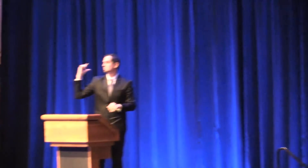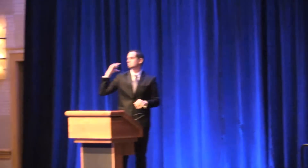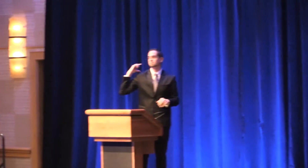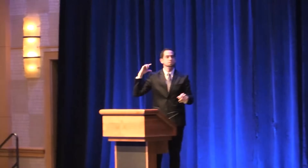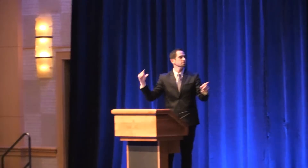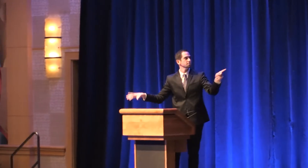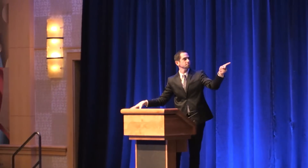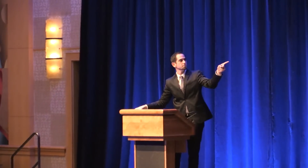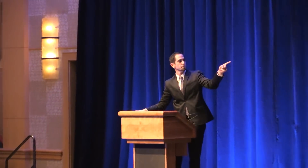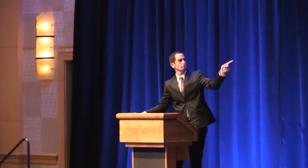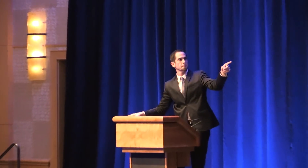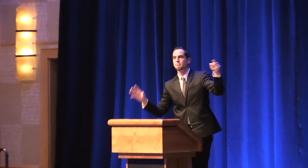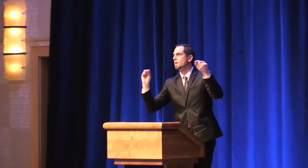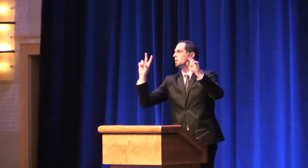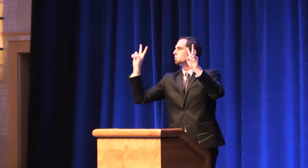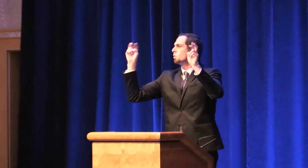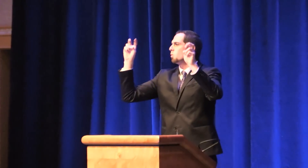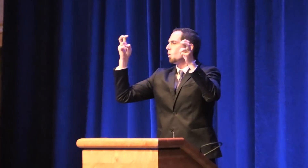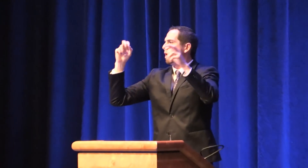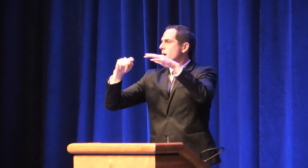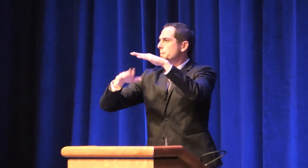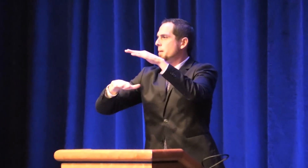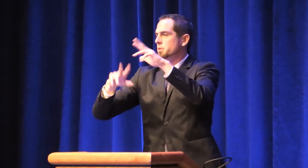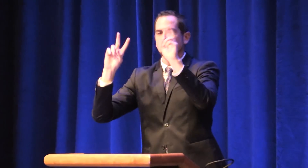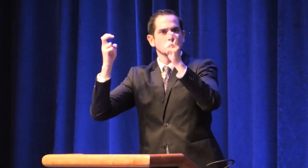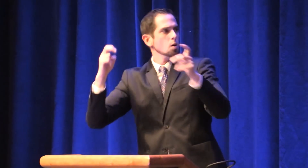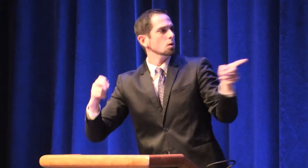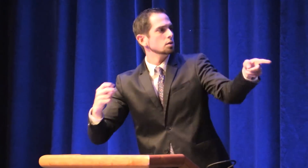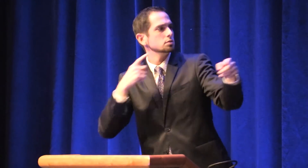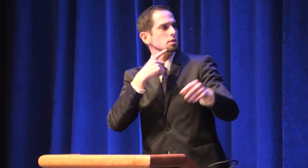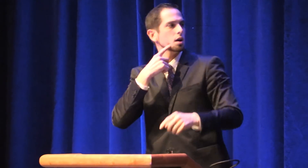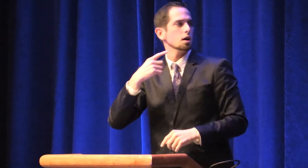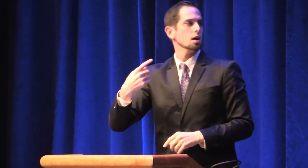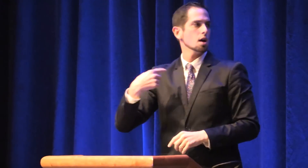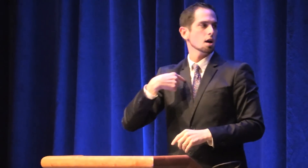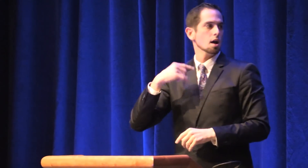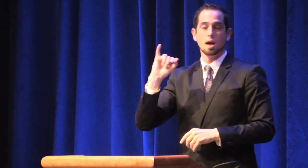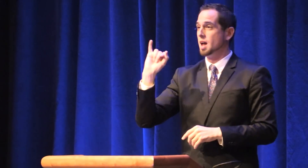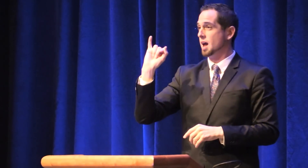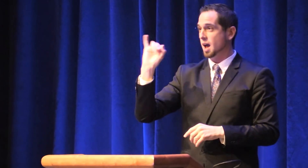what it represents, that we are standing on the shoulders of giants here.